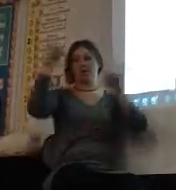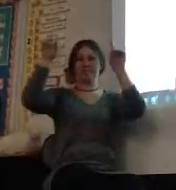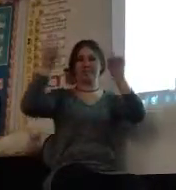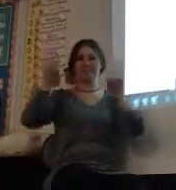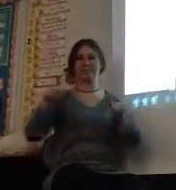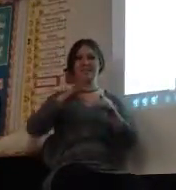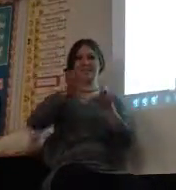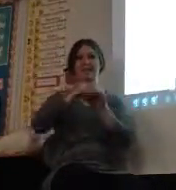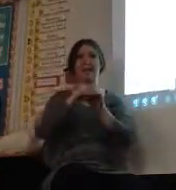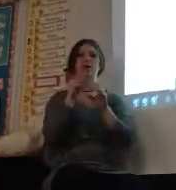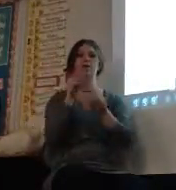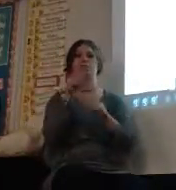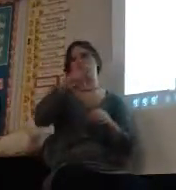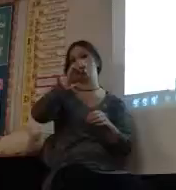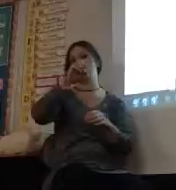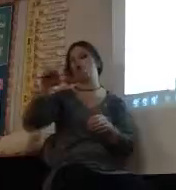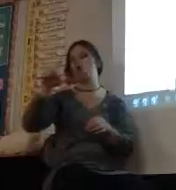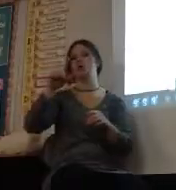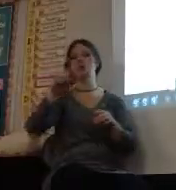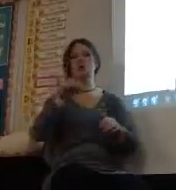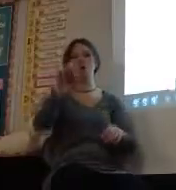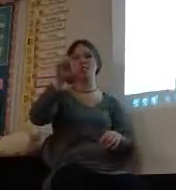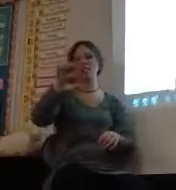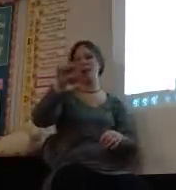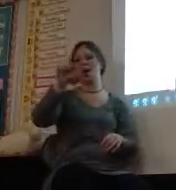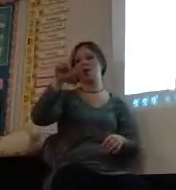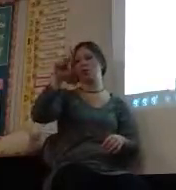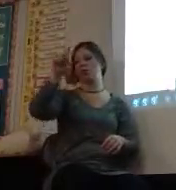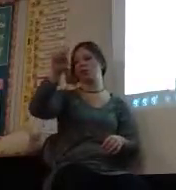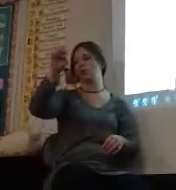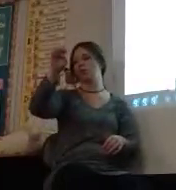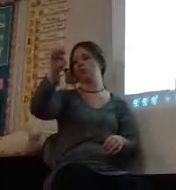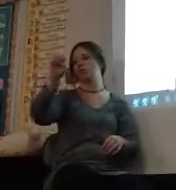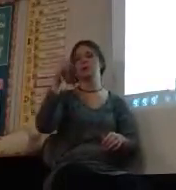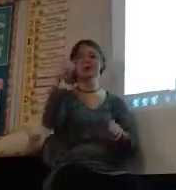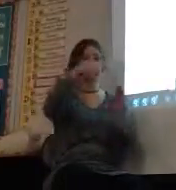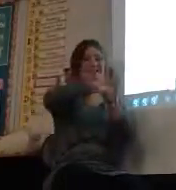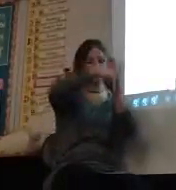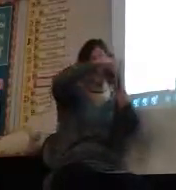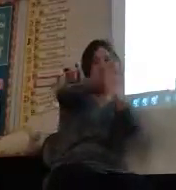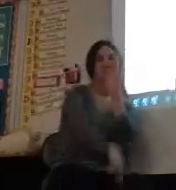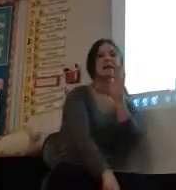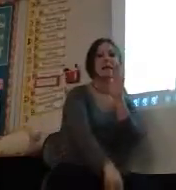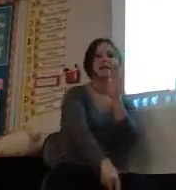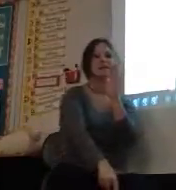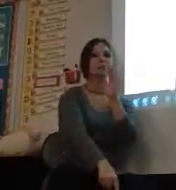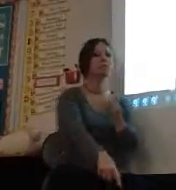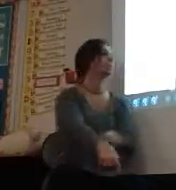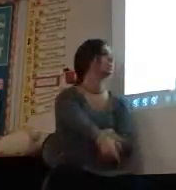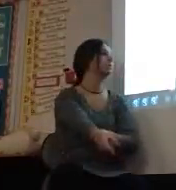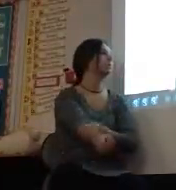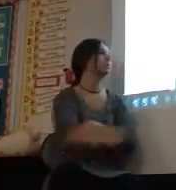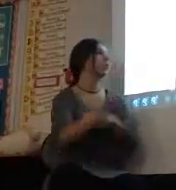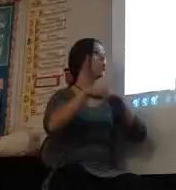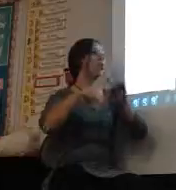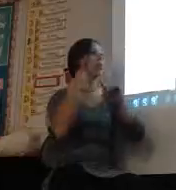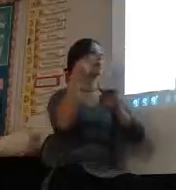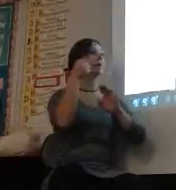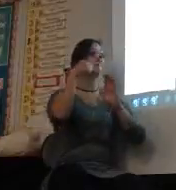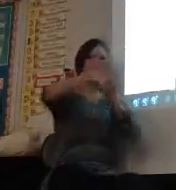is located more than 300 feet below the ocean's surface. As Khatib steered the robot down, he worried that the pressure